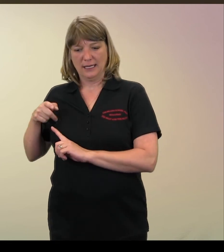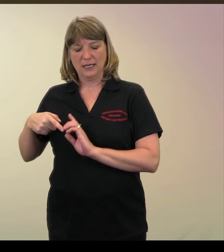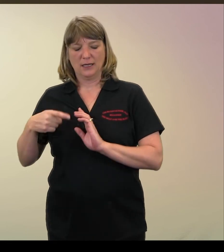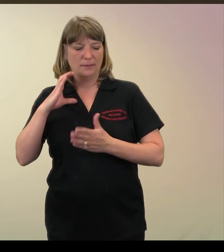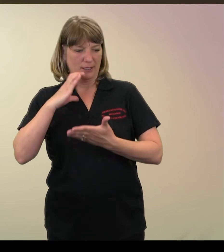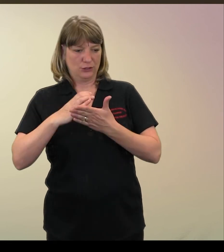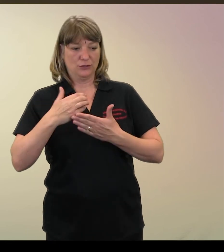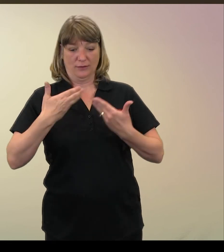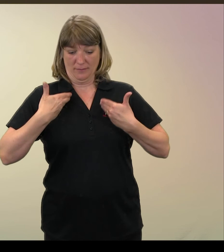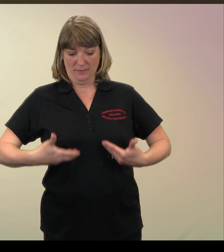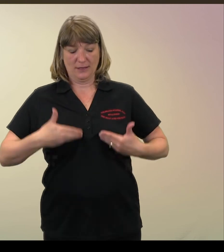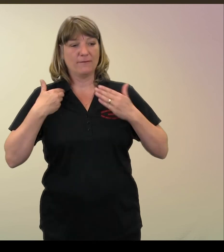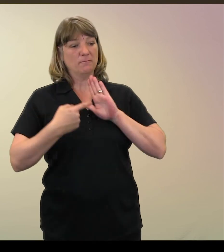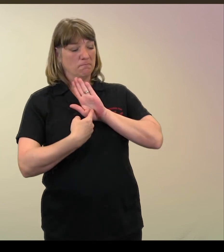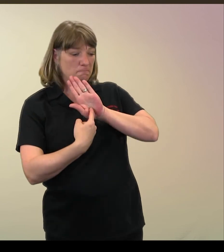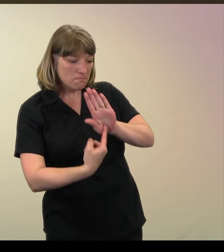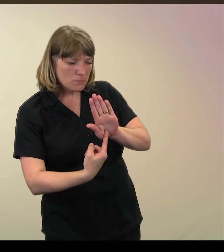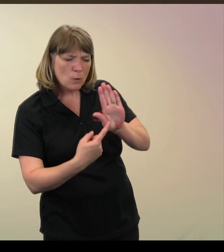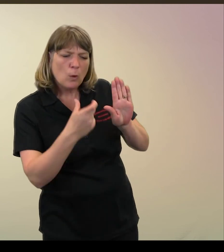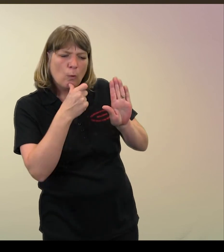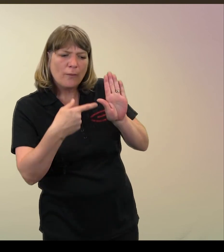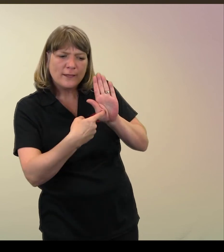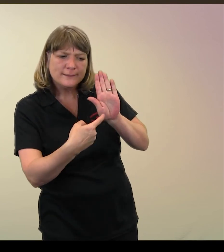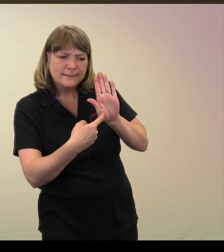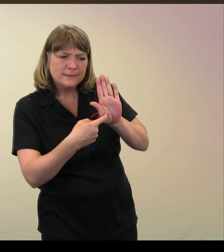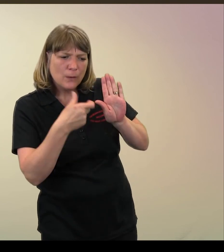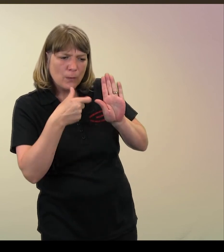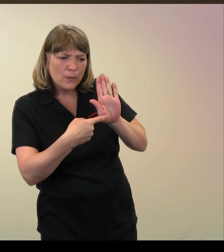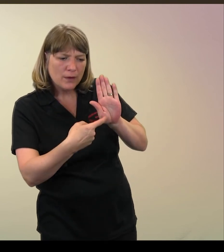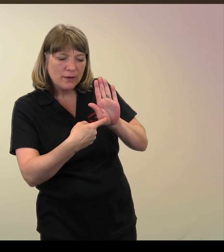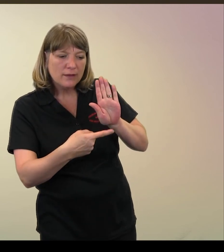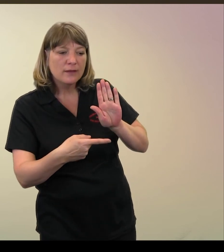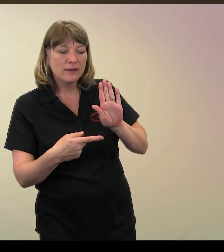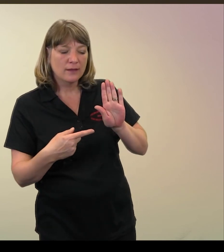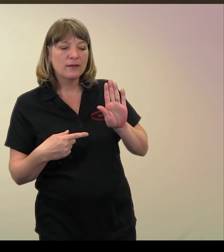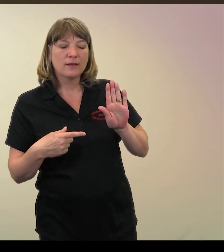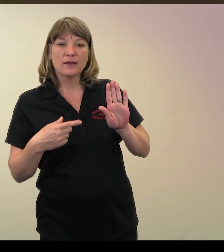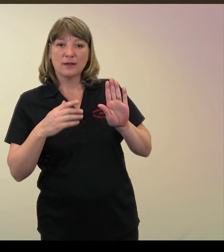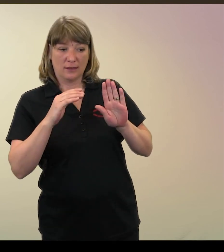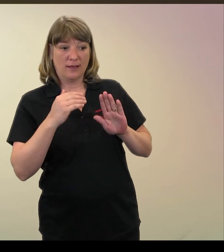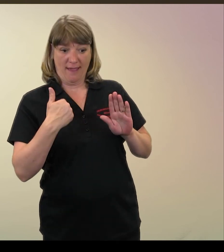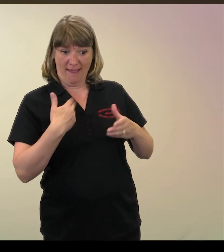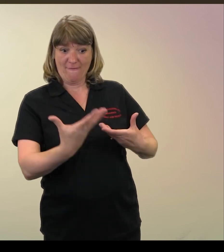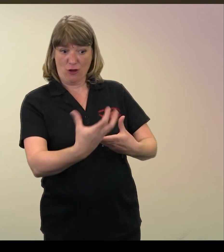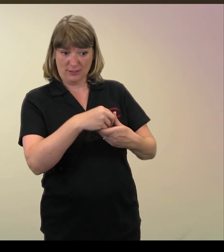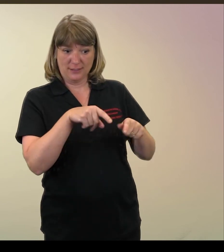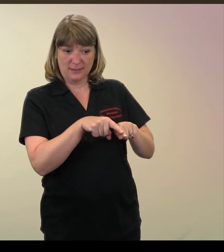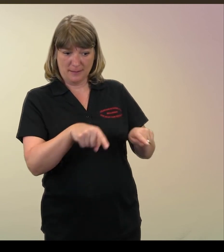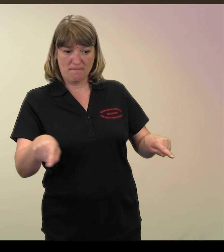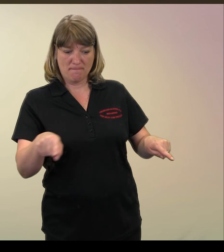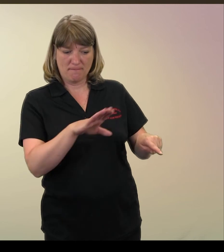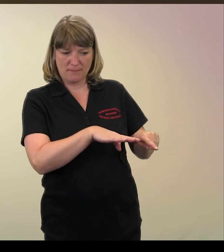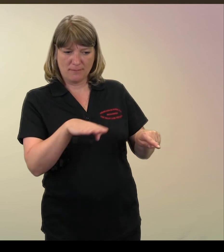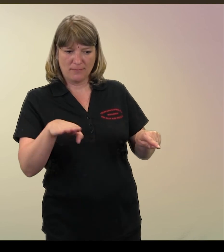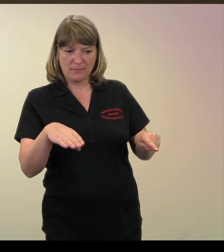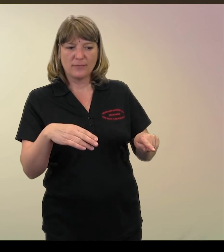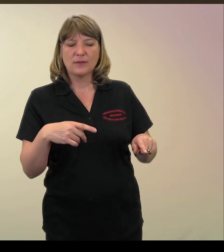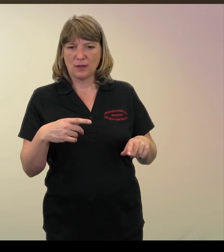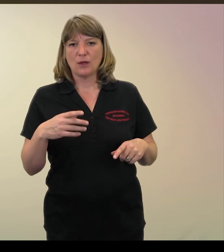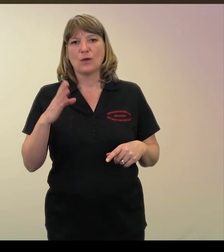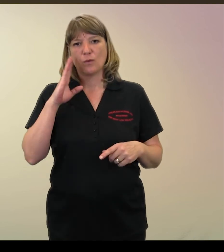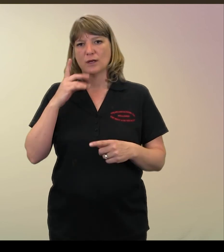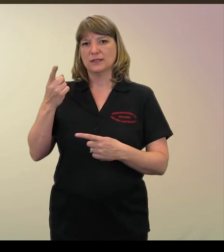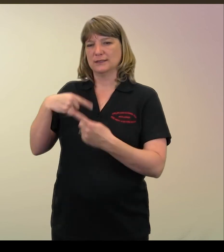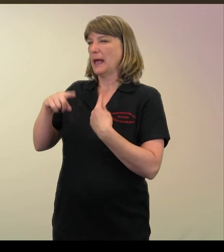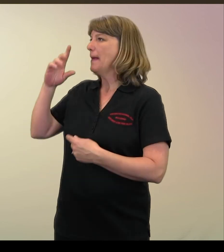He showed them a picture of himself and he asked them, who is this? And children who had autism were